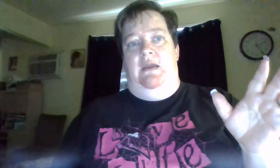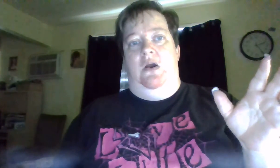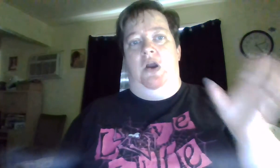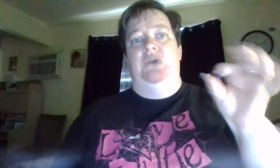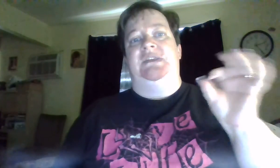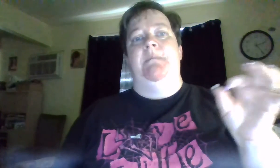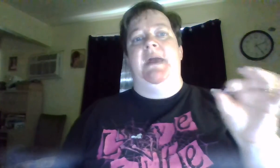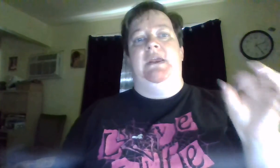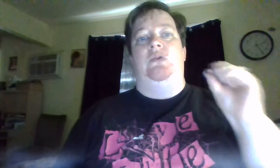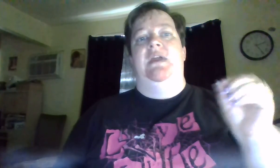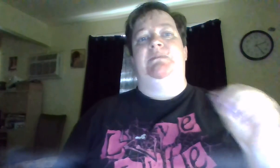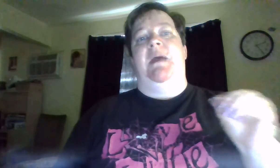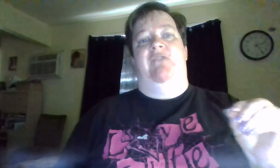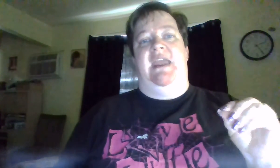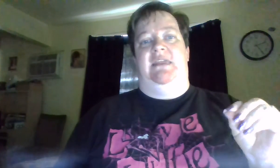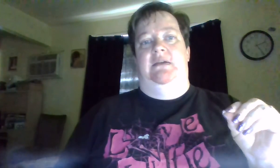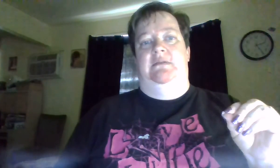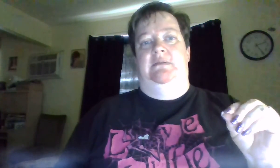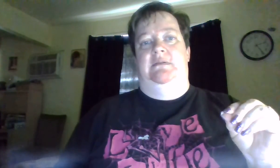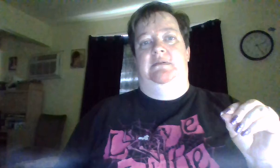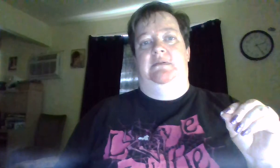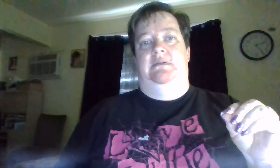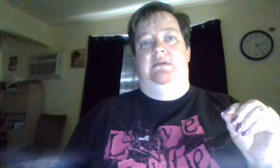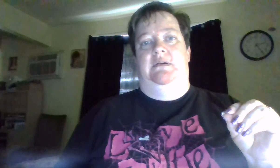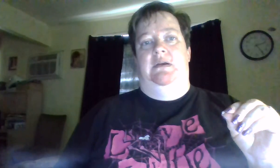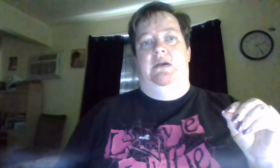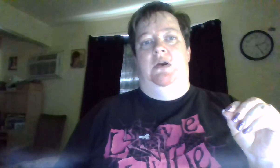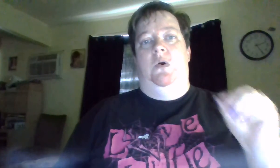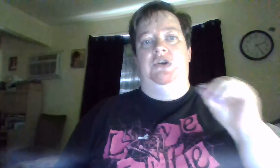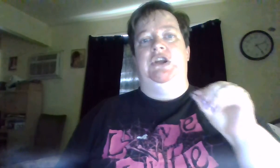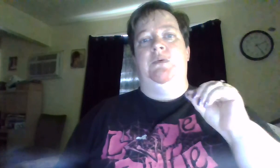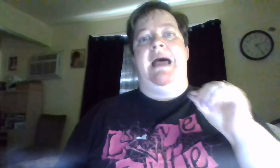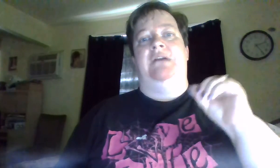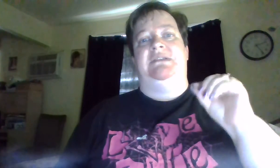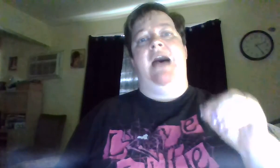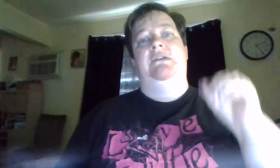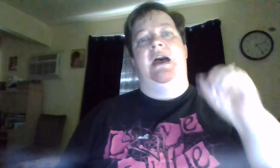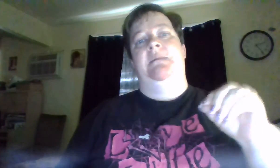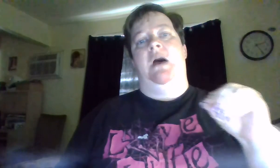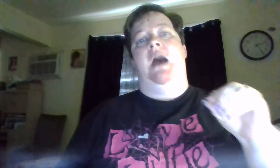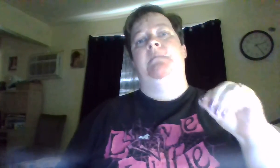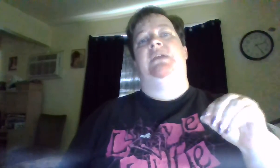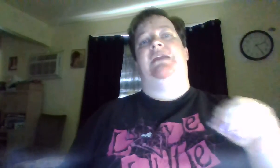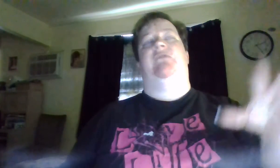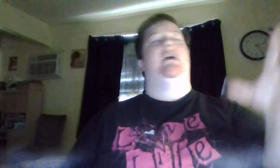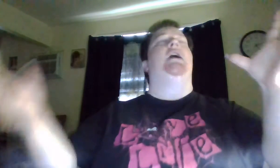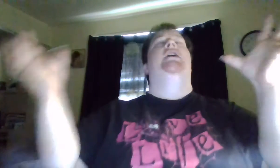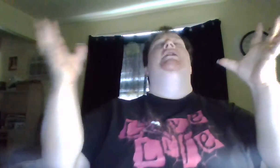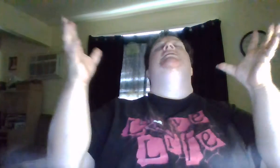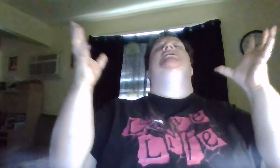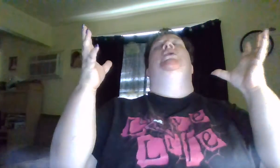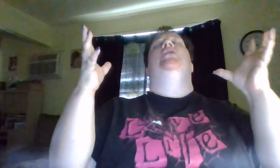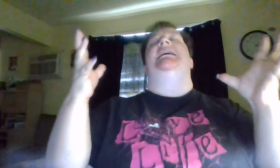Are you somebody who lives by faith? Or do you allow doubt and unbelief to permeate